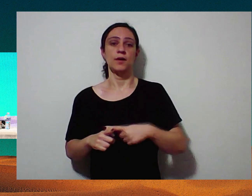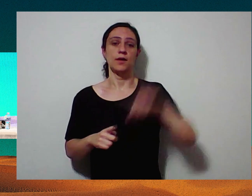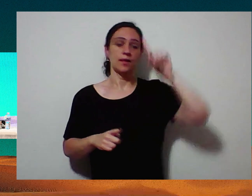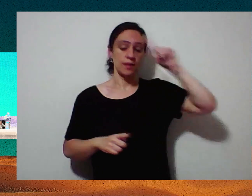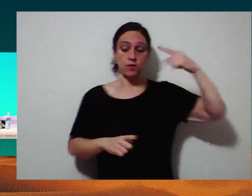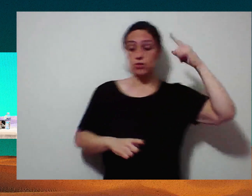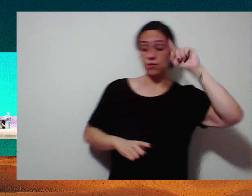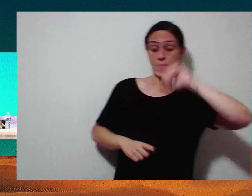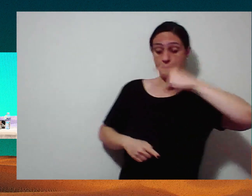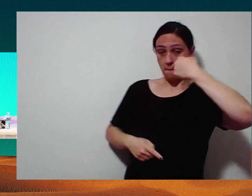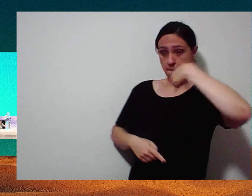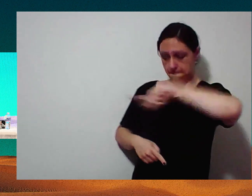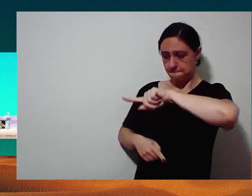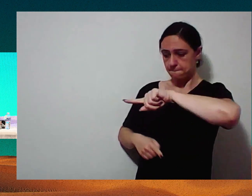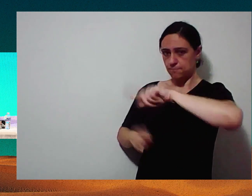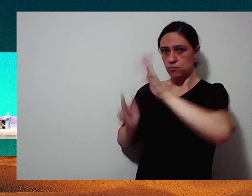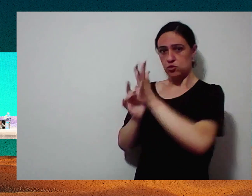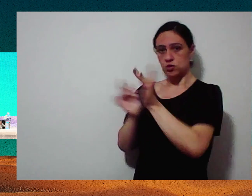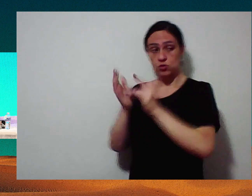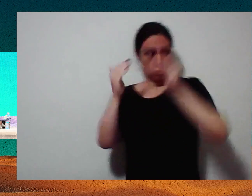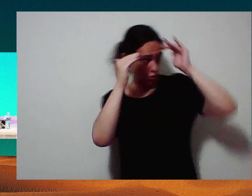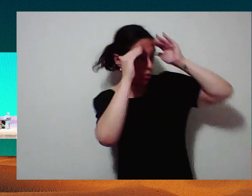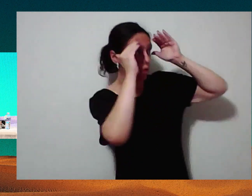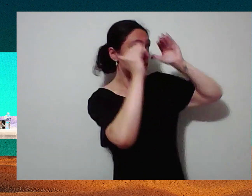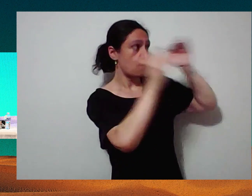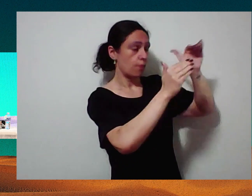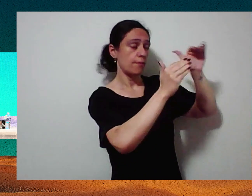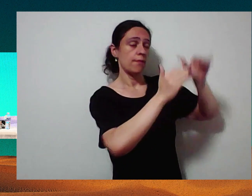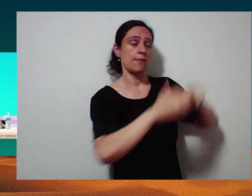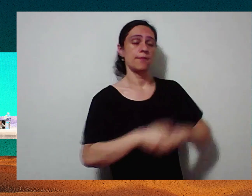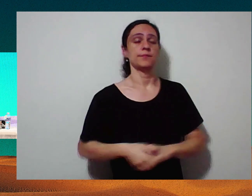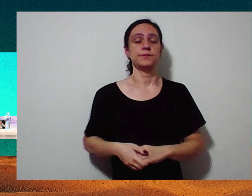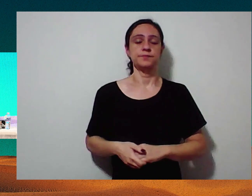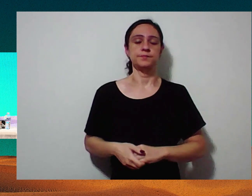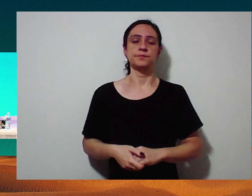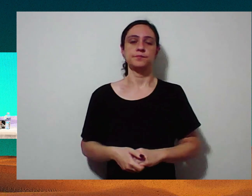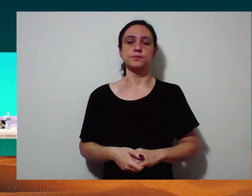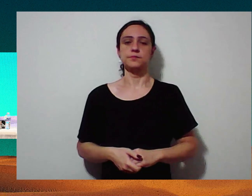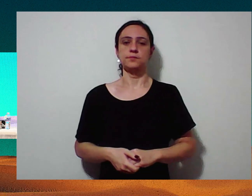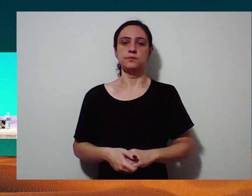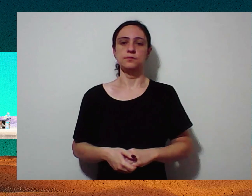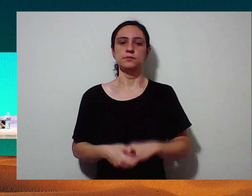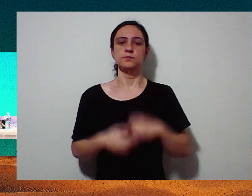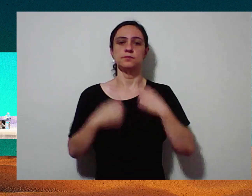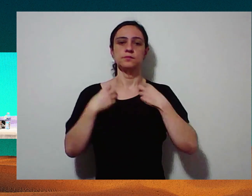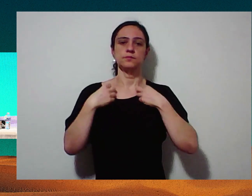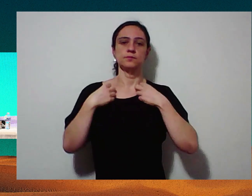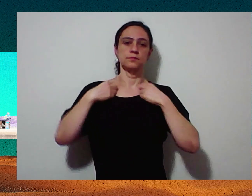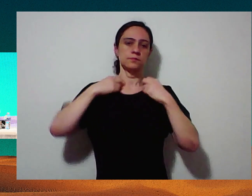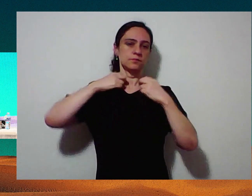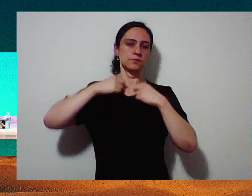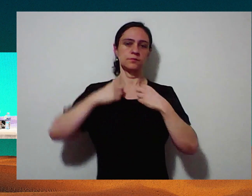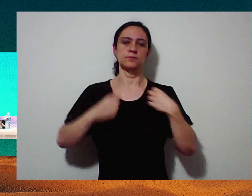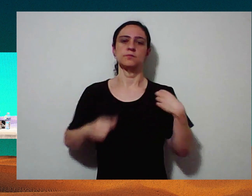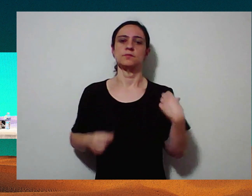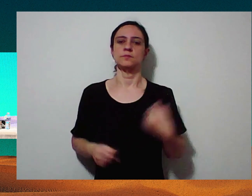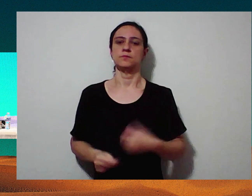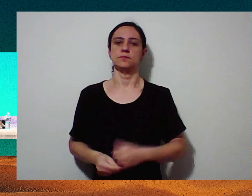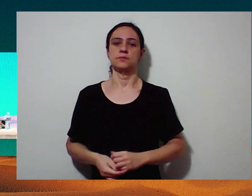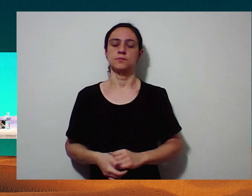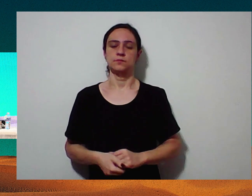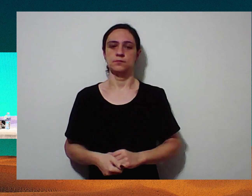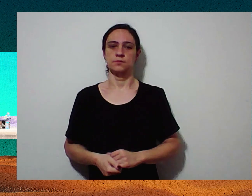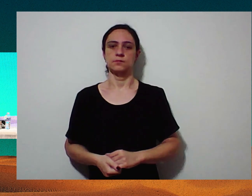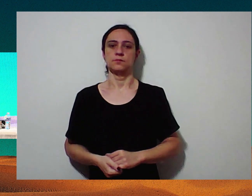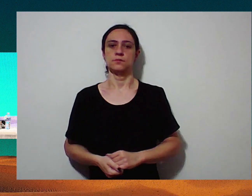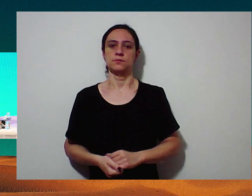saints, who does not honor the Son does not honor the Father. So who does not honor the one who was sent does not honor the one who